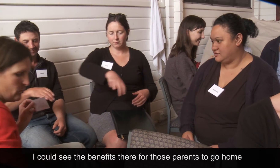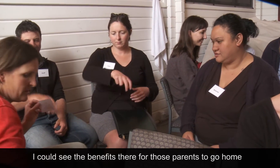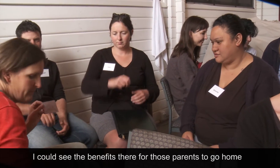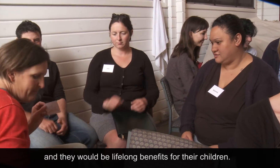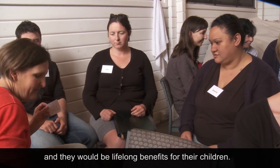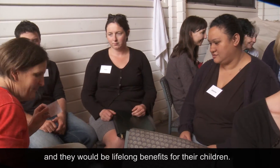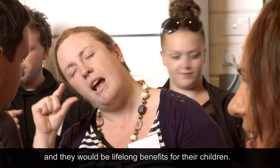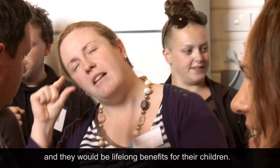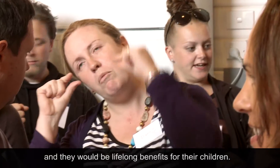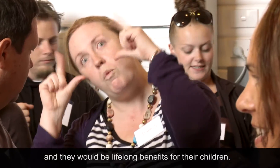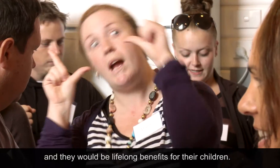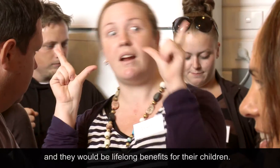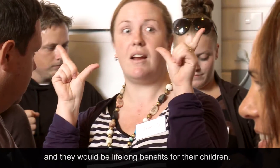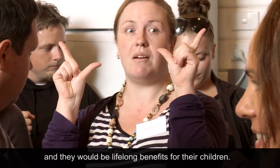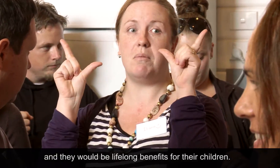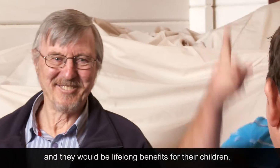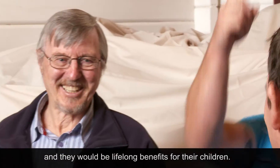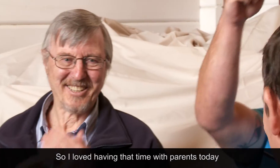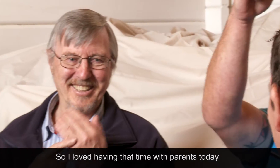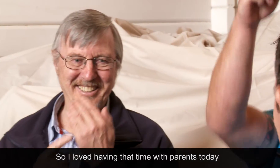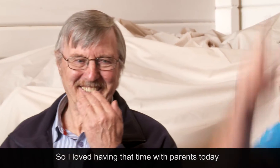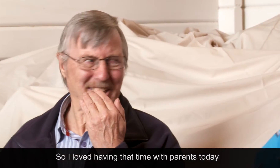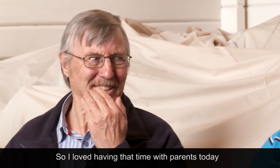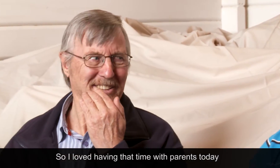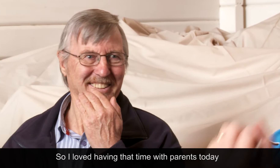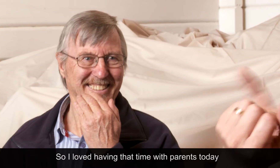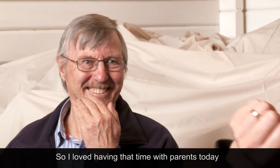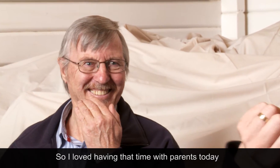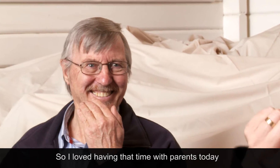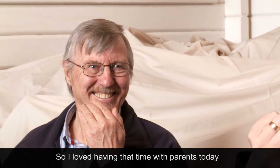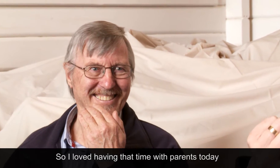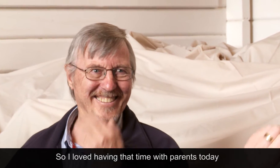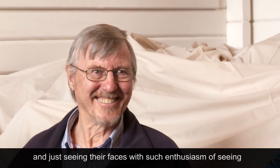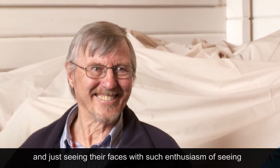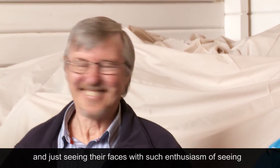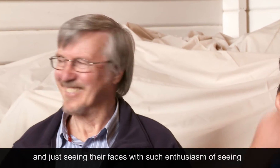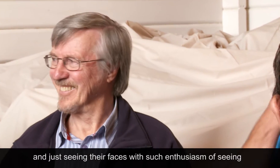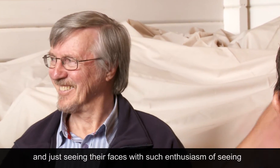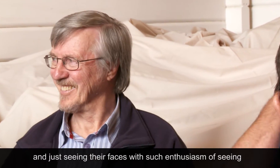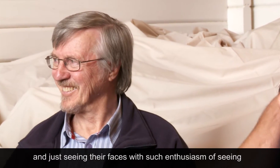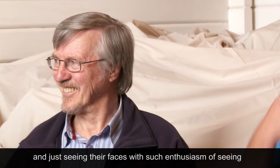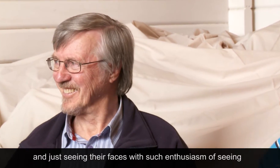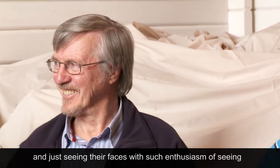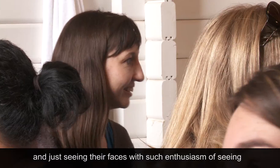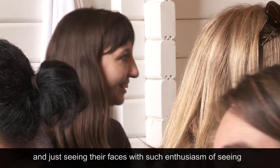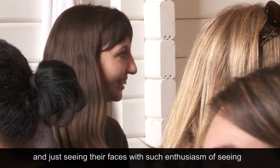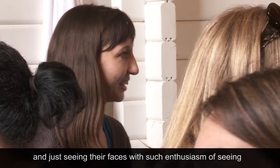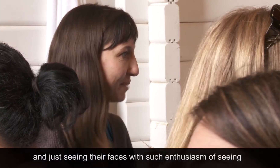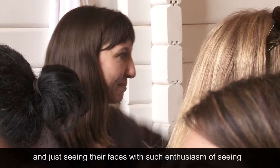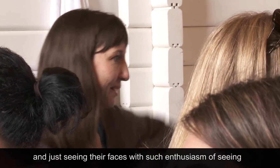home, and they would be lifelong benefits for their children. So I loved having that time with parents today and just seeing their faces with such enthusiasm of seeing how